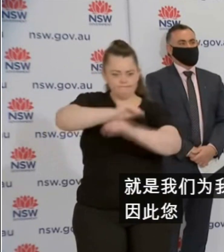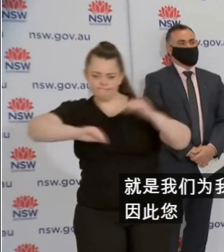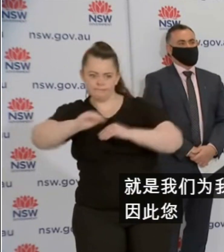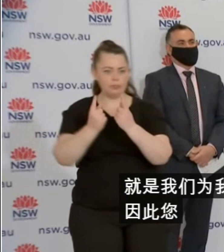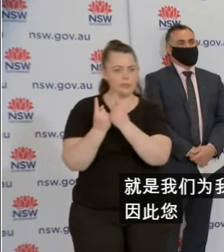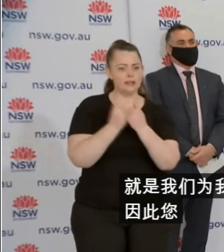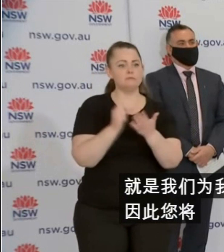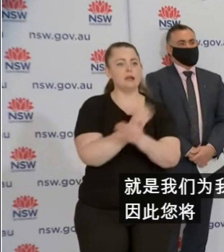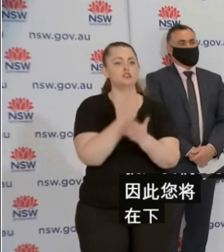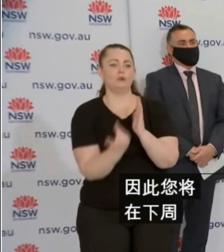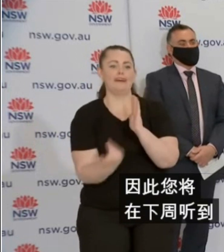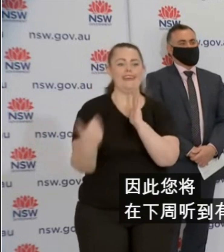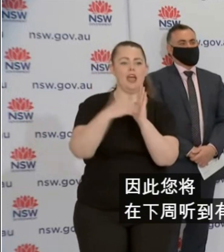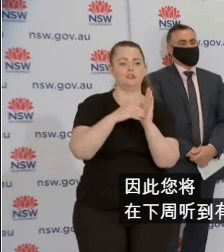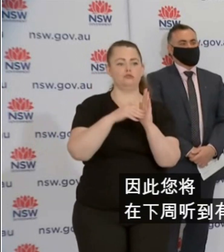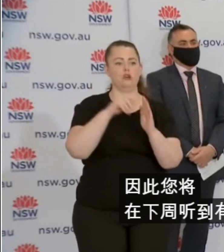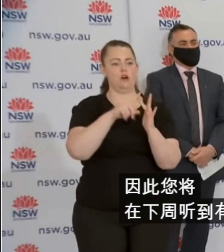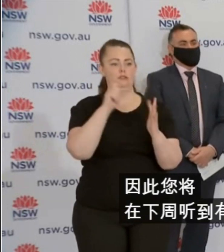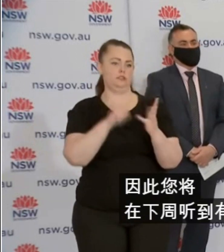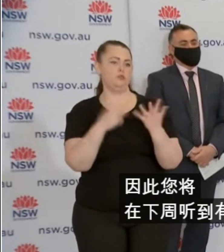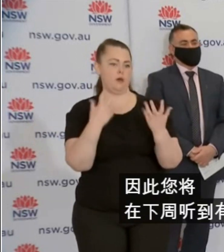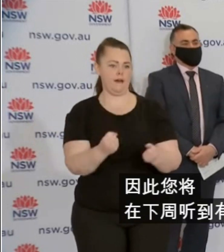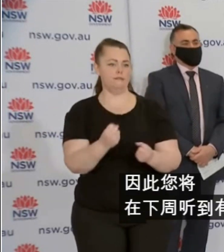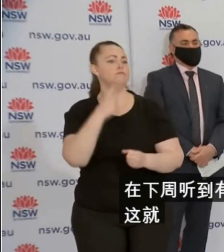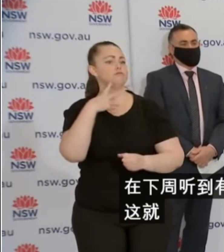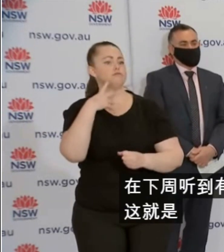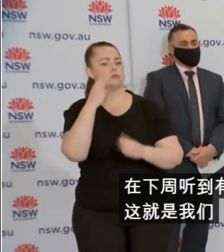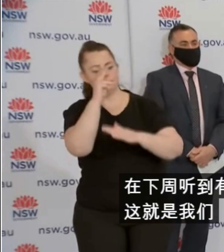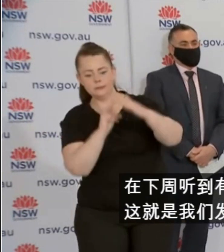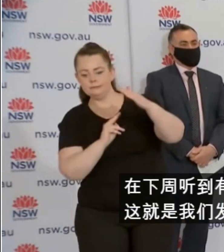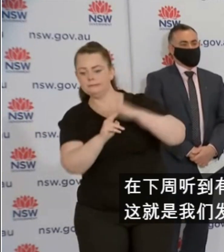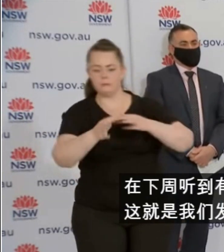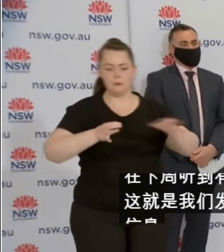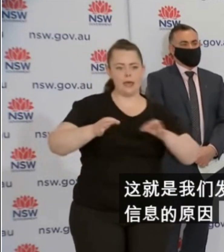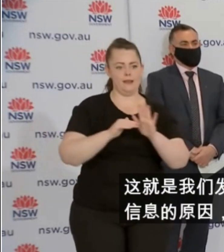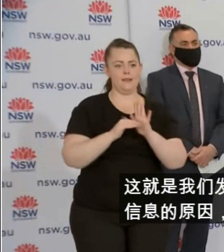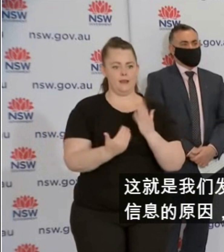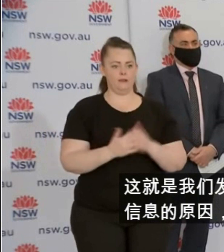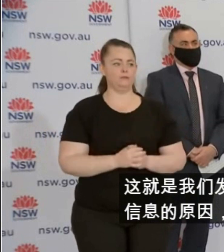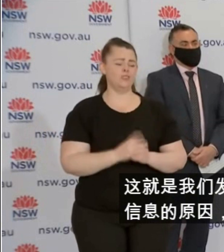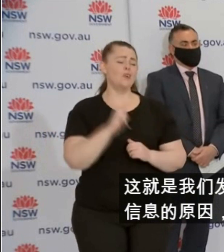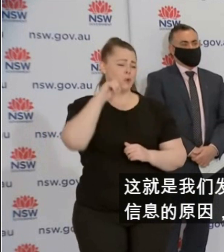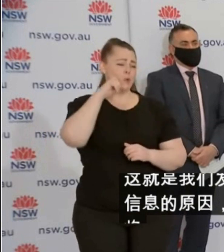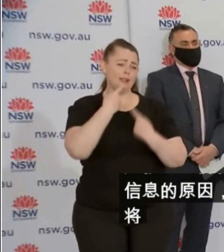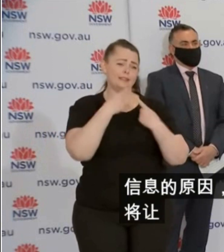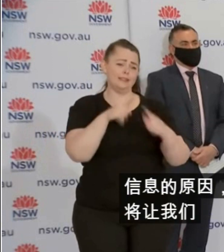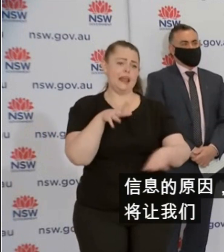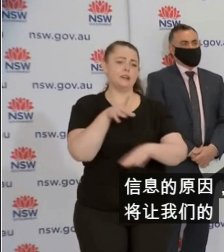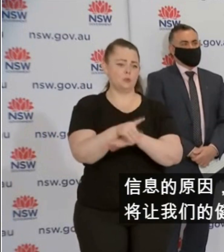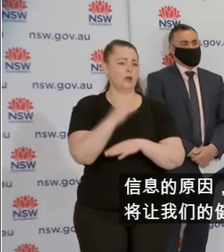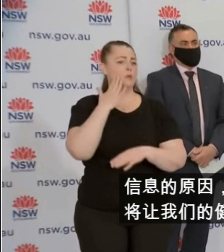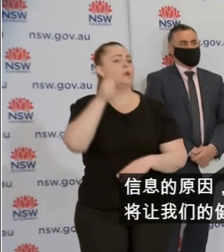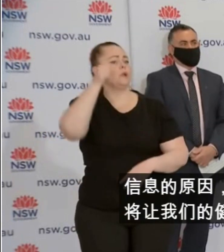you will hear examples of how things are done differently. And next week, which is why we're releasing all this information, is we'll have clinicians, we'll have our